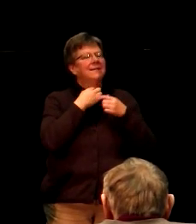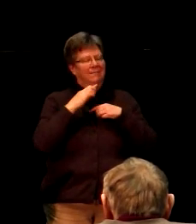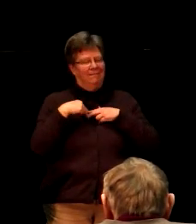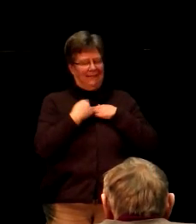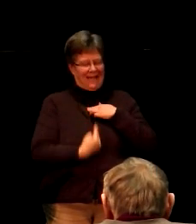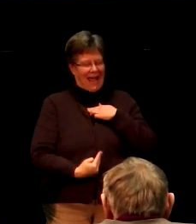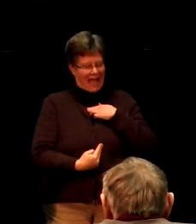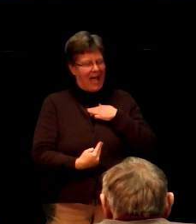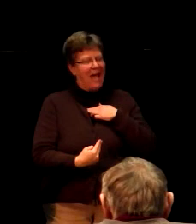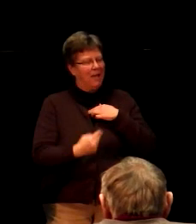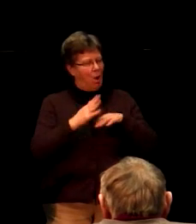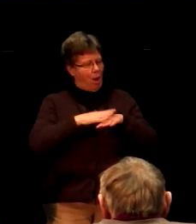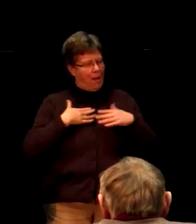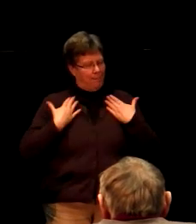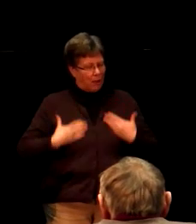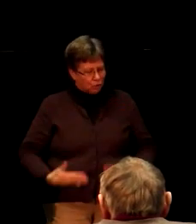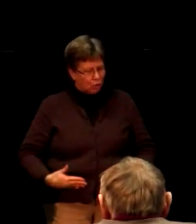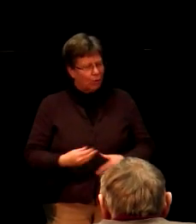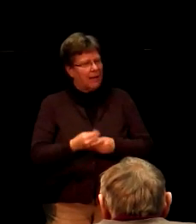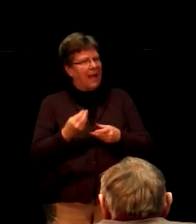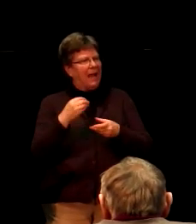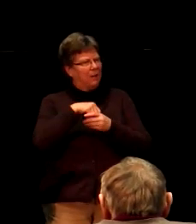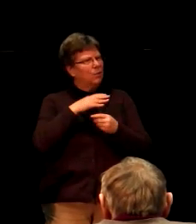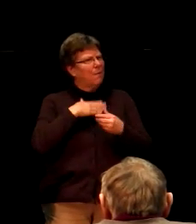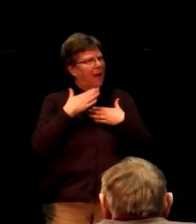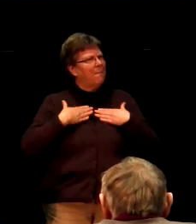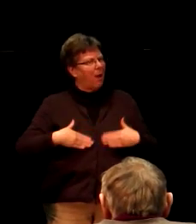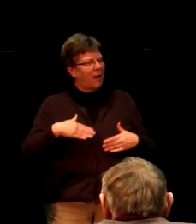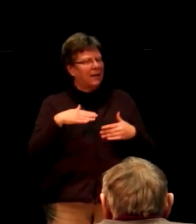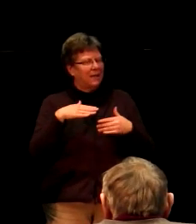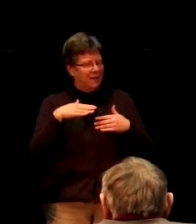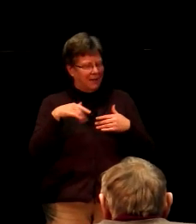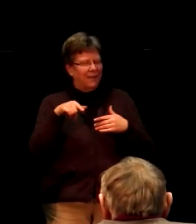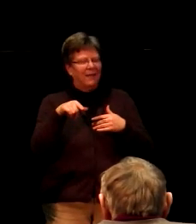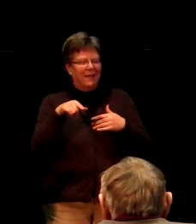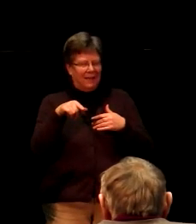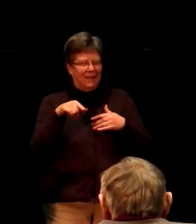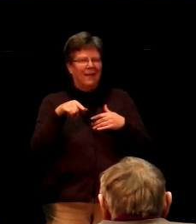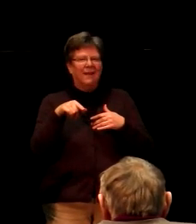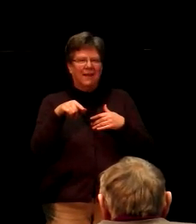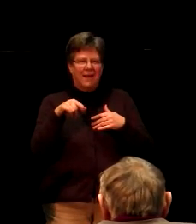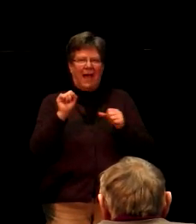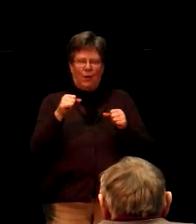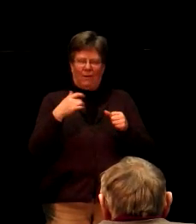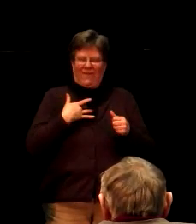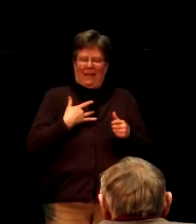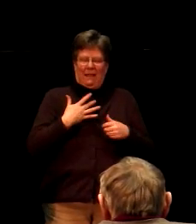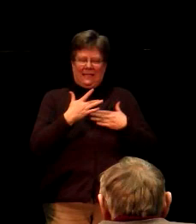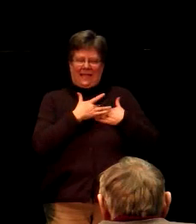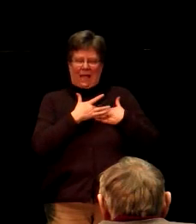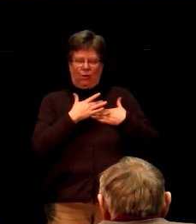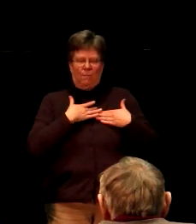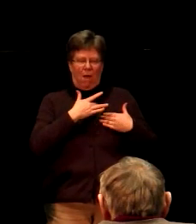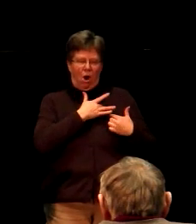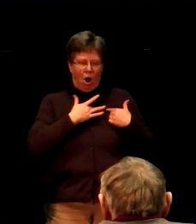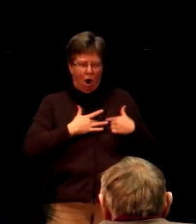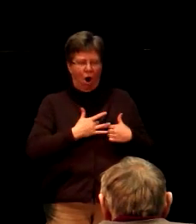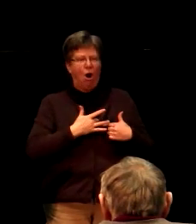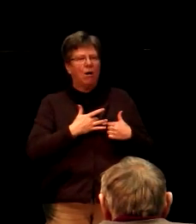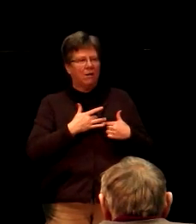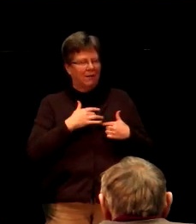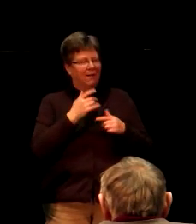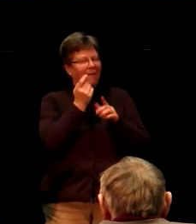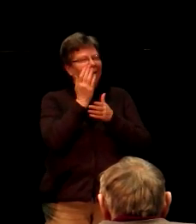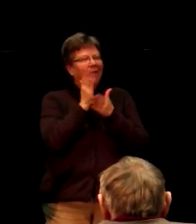my shirt and into my body. The sharp things fingered tinily my heart, life. The